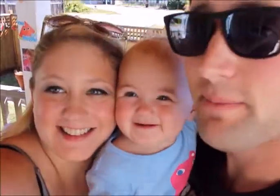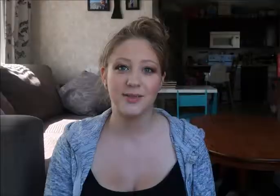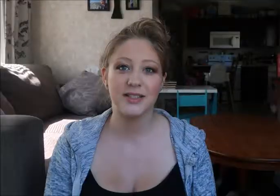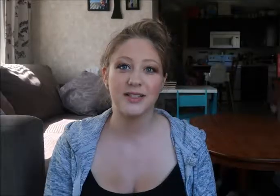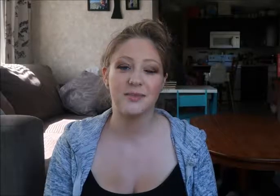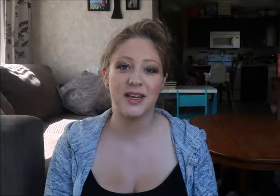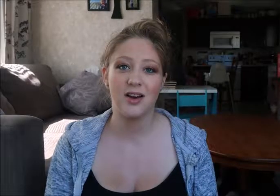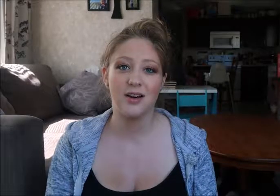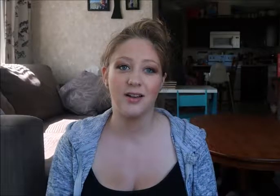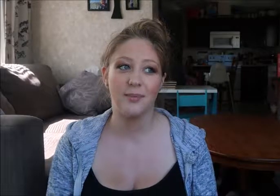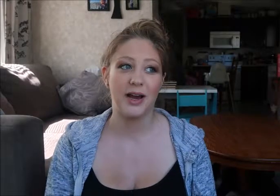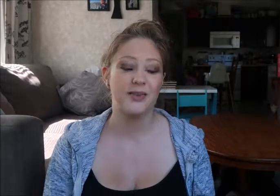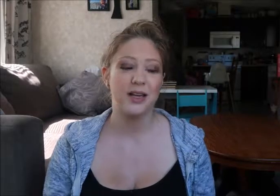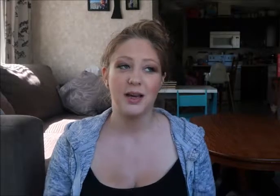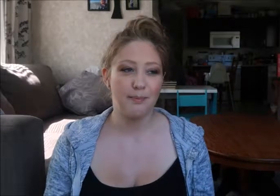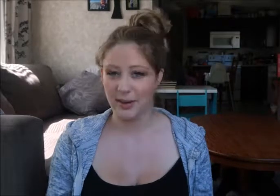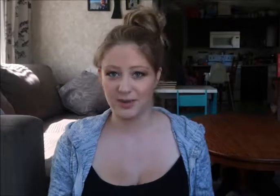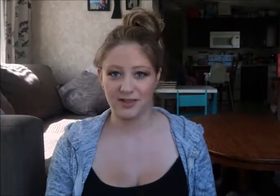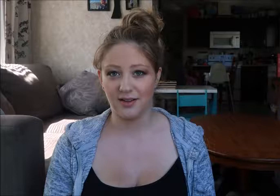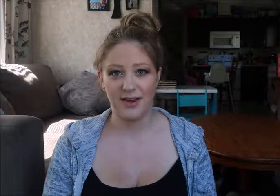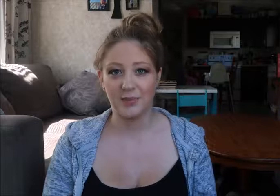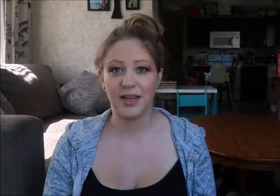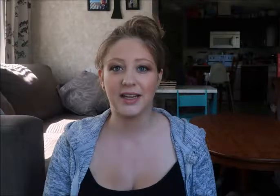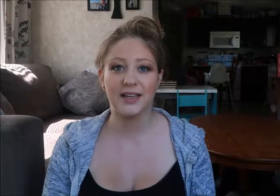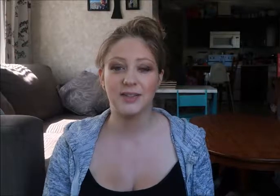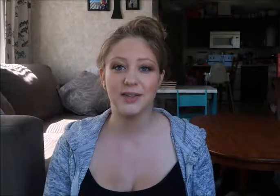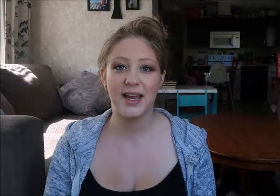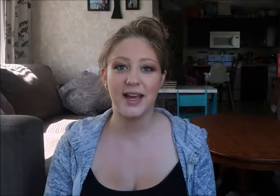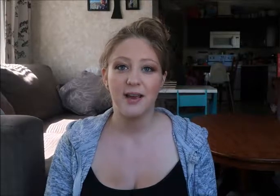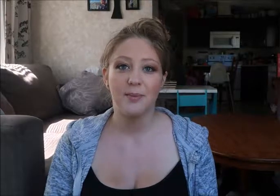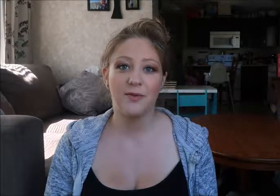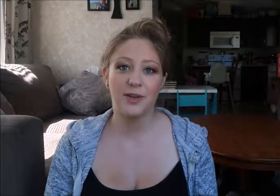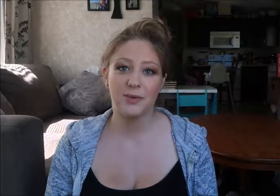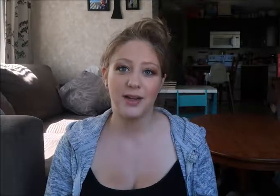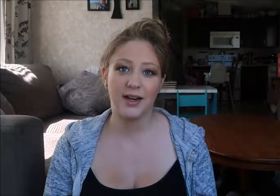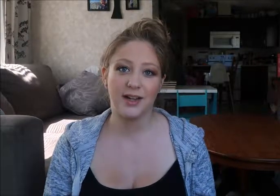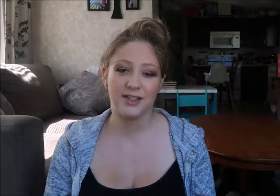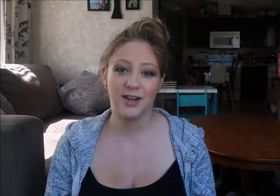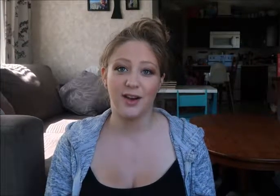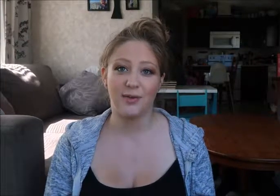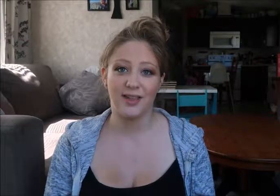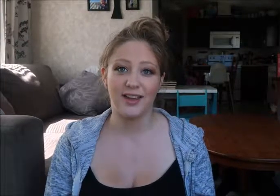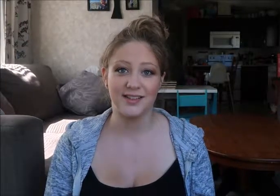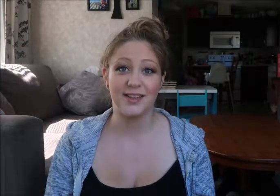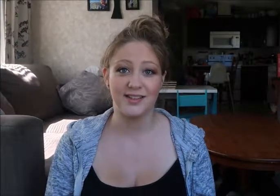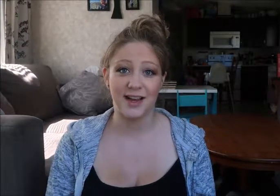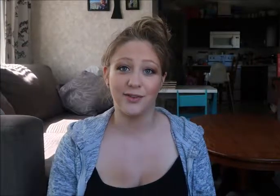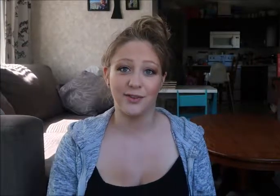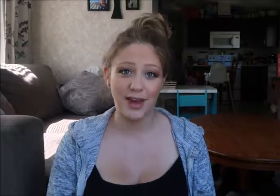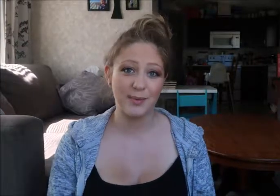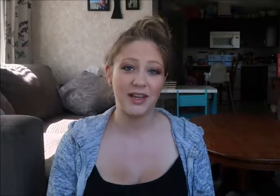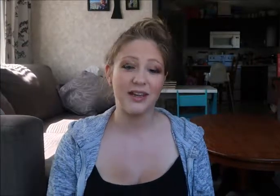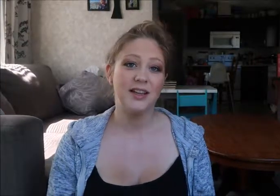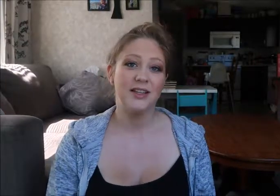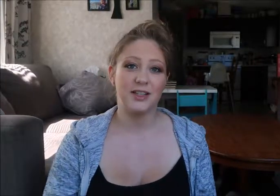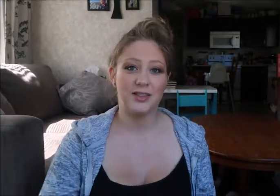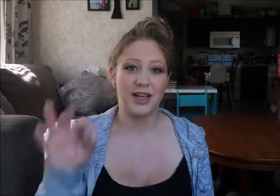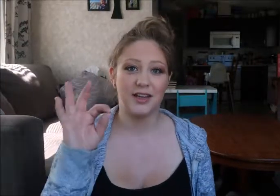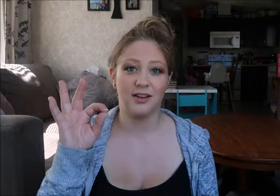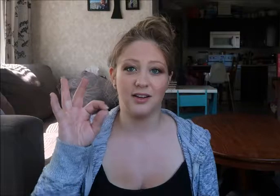one is going to be all about members of the family, I guess you would say. The first one that I'm going to start off with is the sign for family. So you take